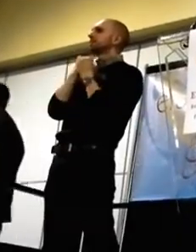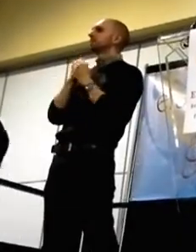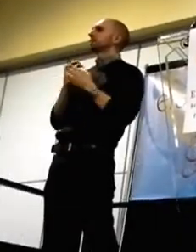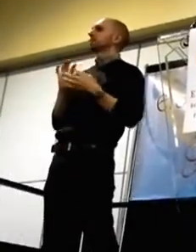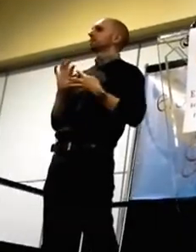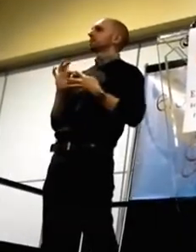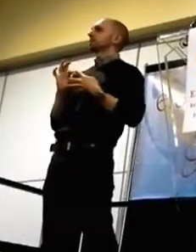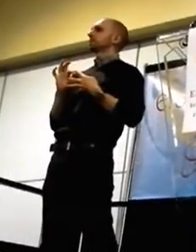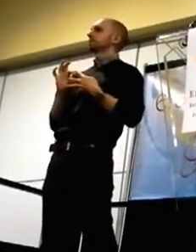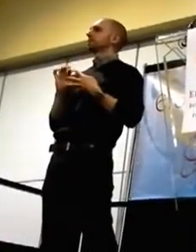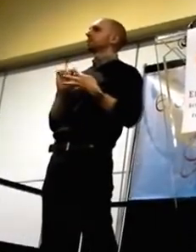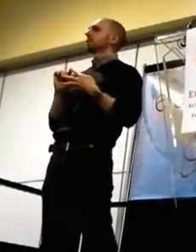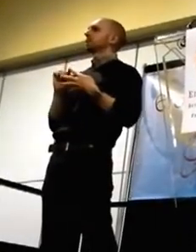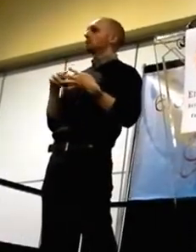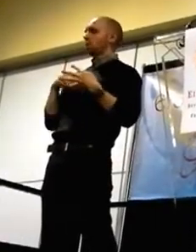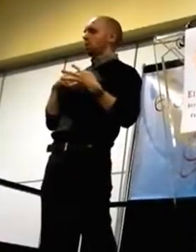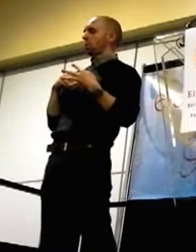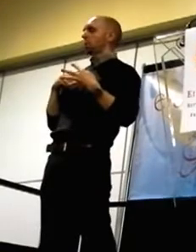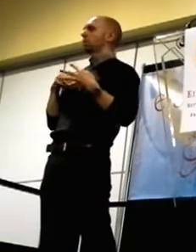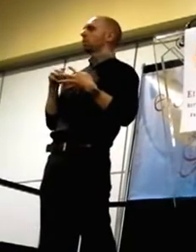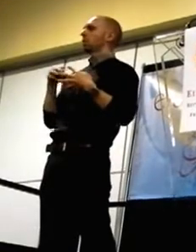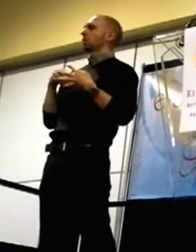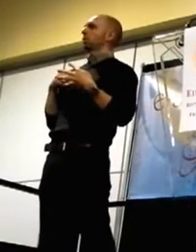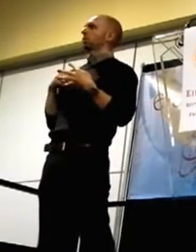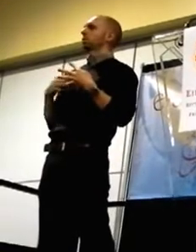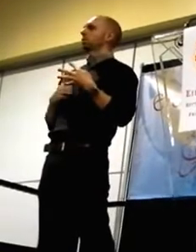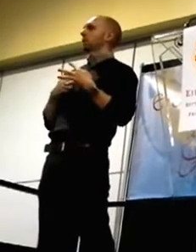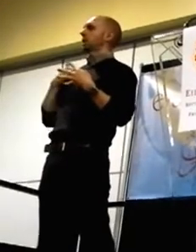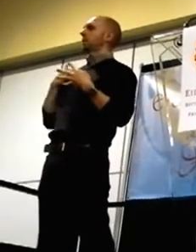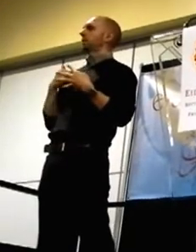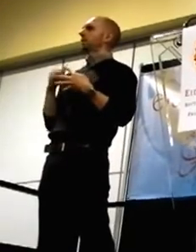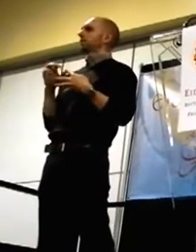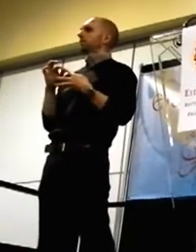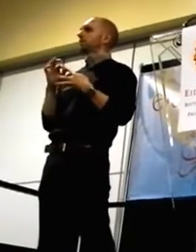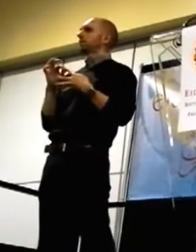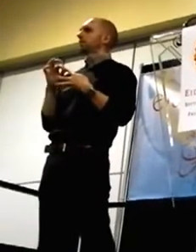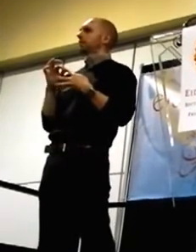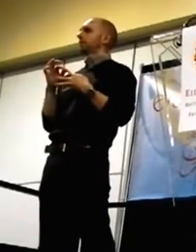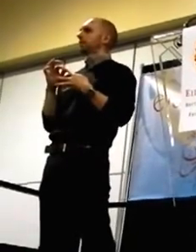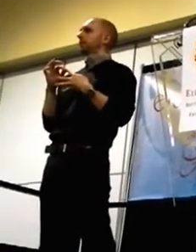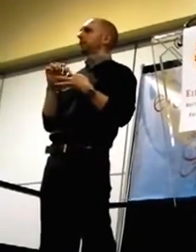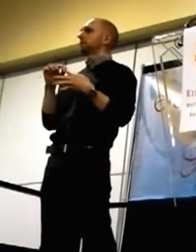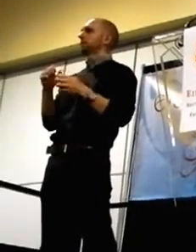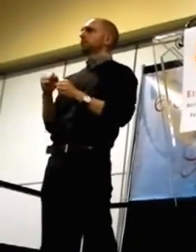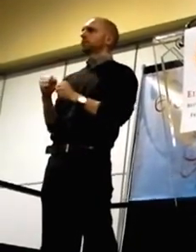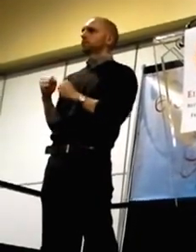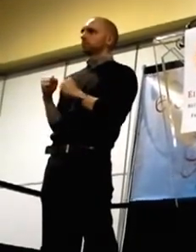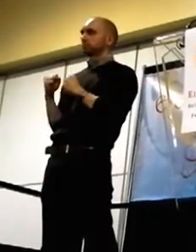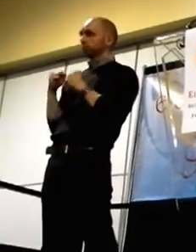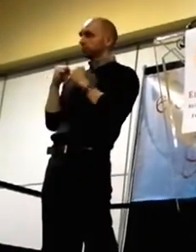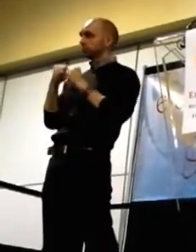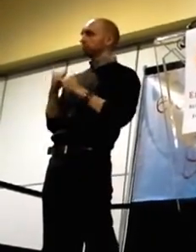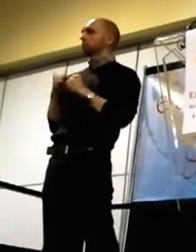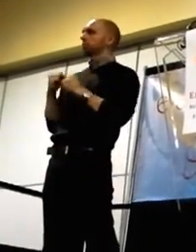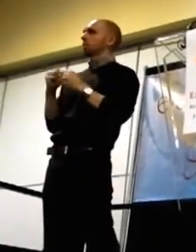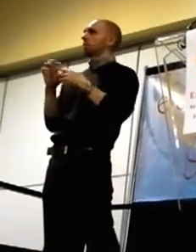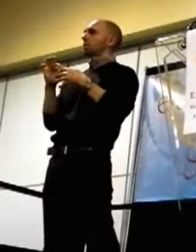honor. This is a very important pillar that if humanity